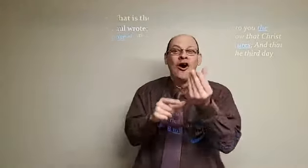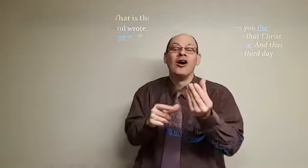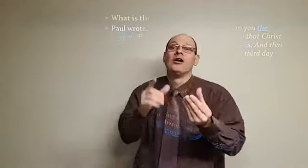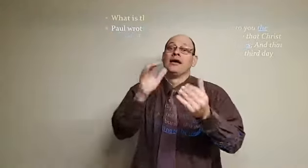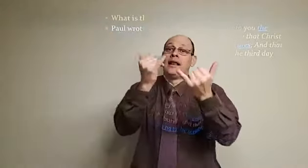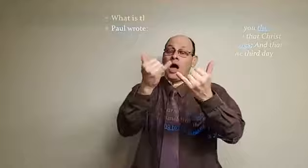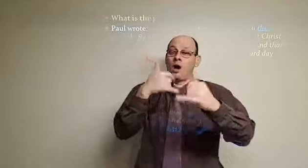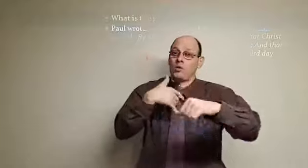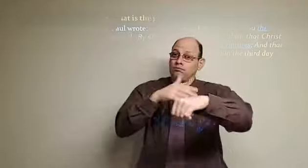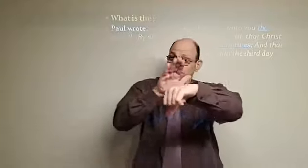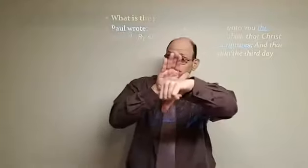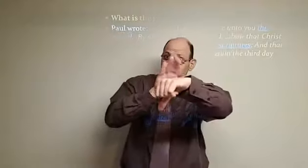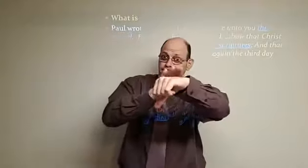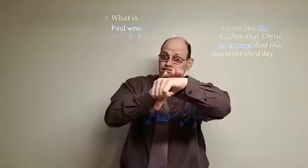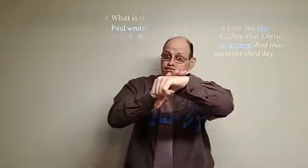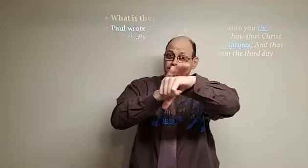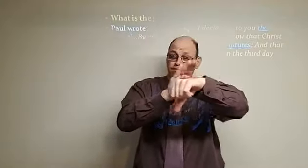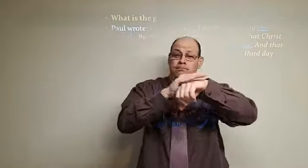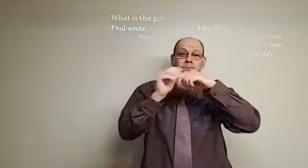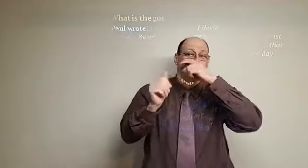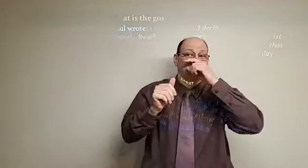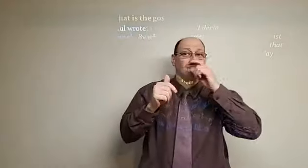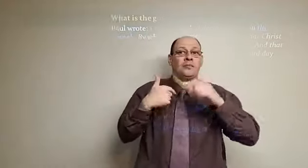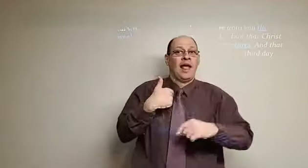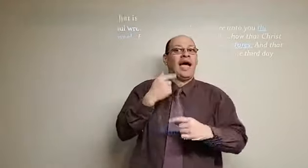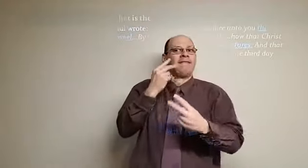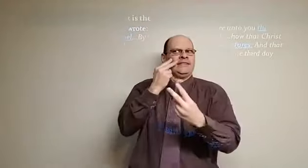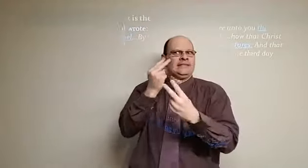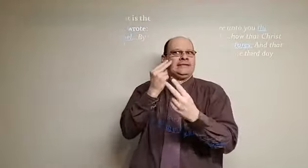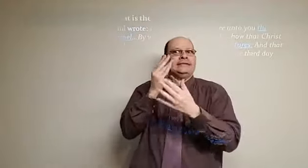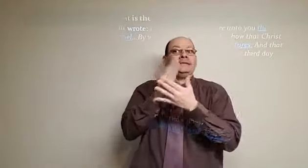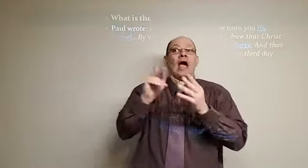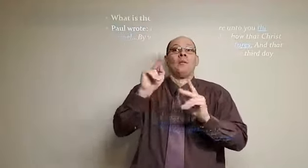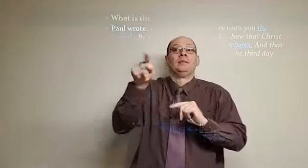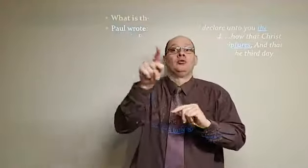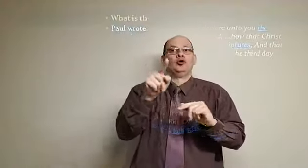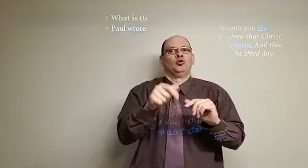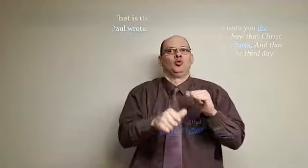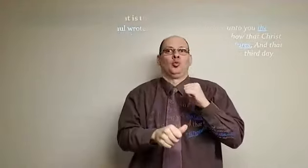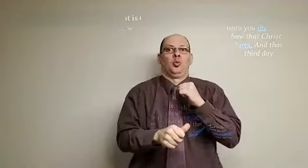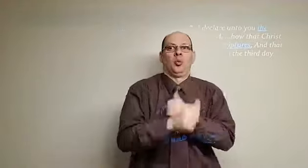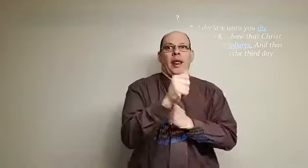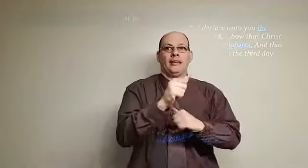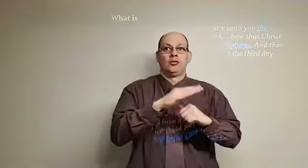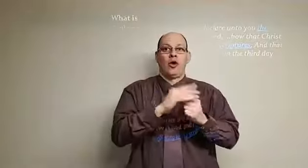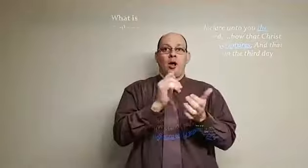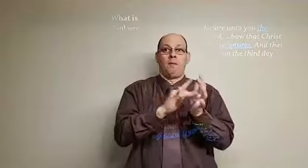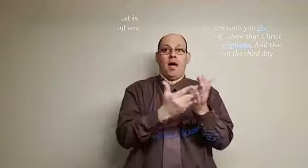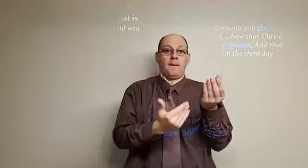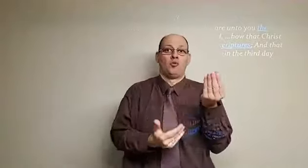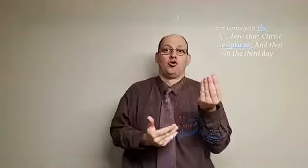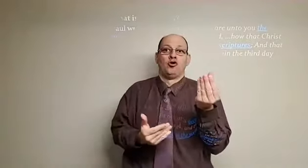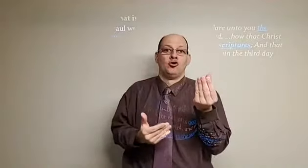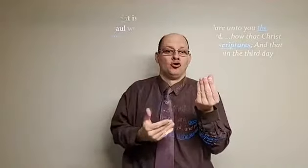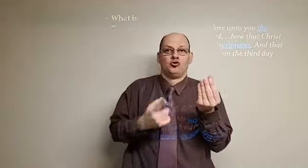remain so now I want to share with you a thought and I have seen some people threaten the bible